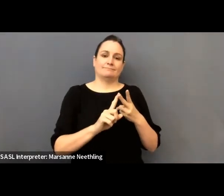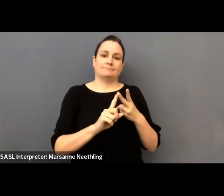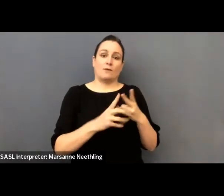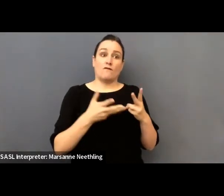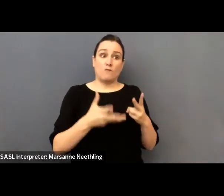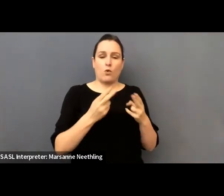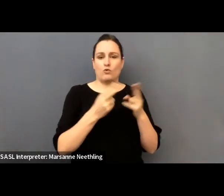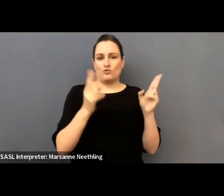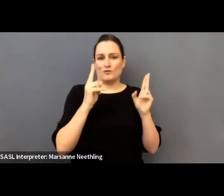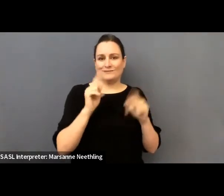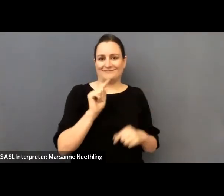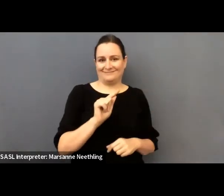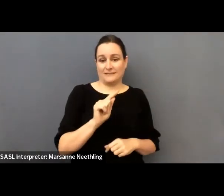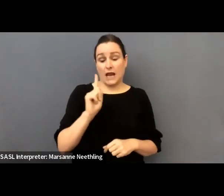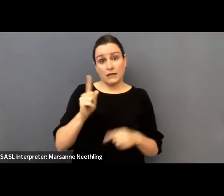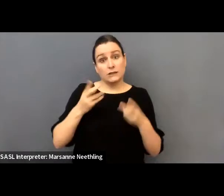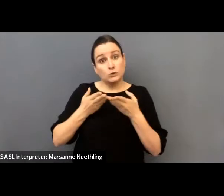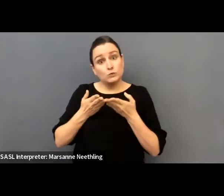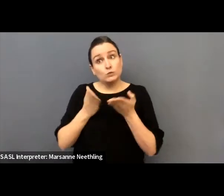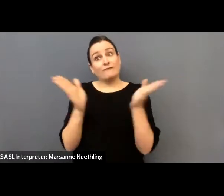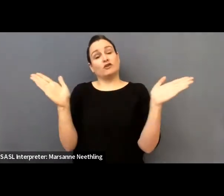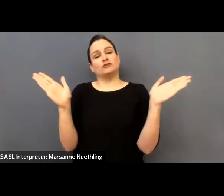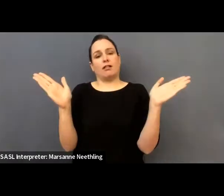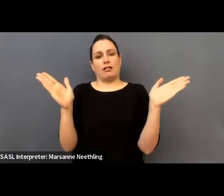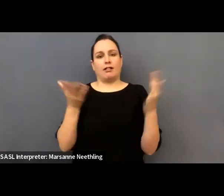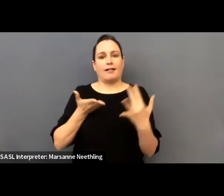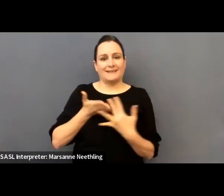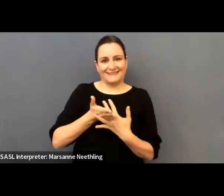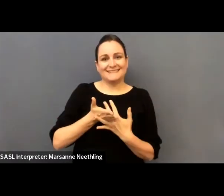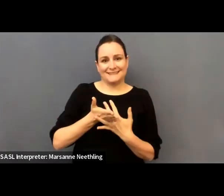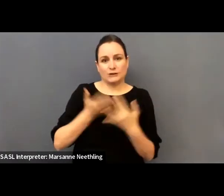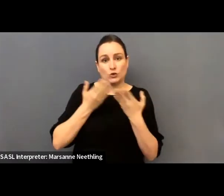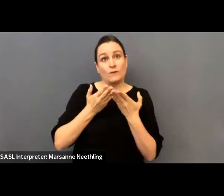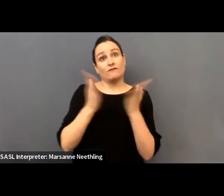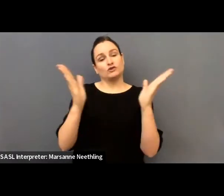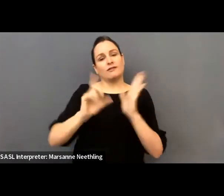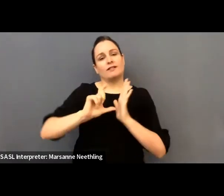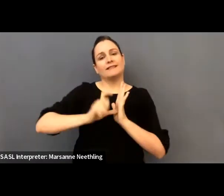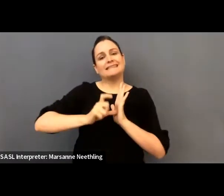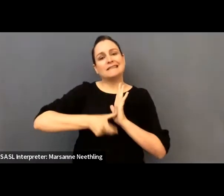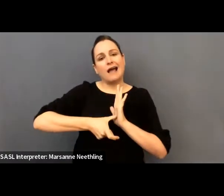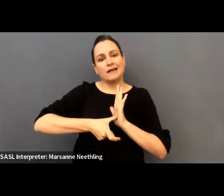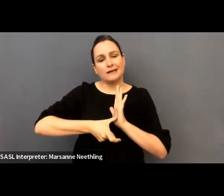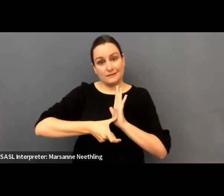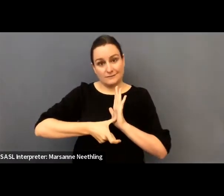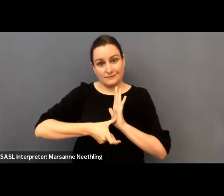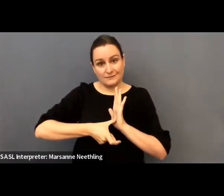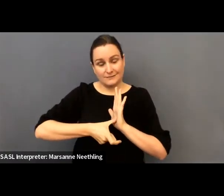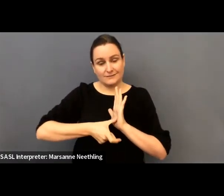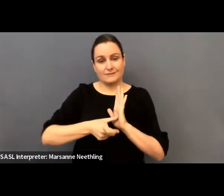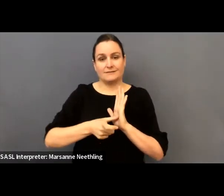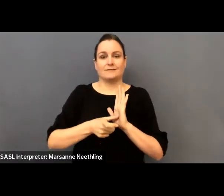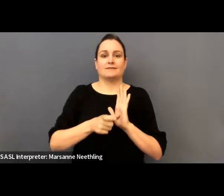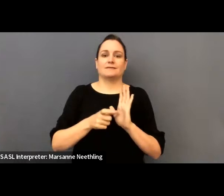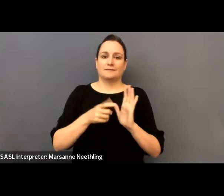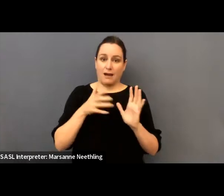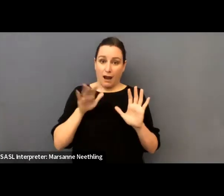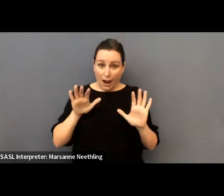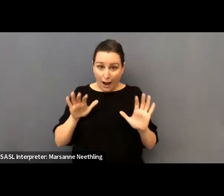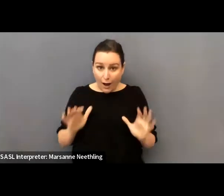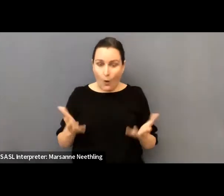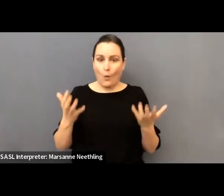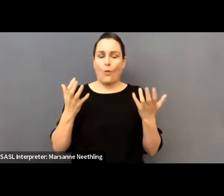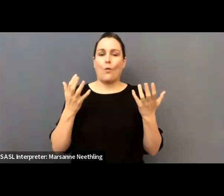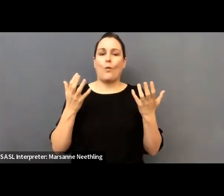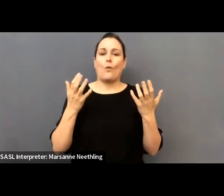highlights universal access and universal design in learning as an approach to implement at